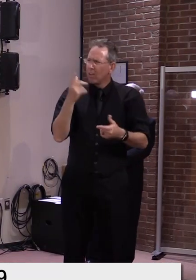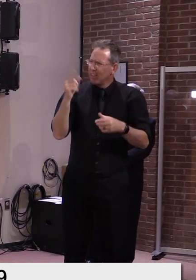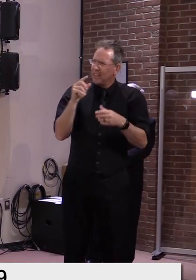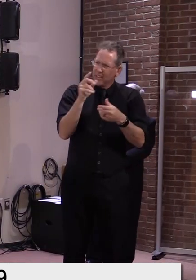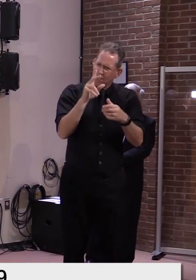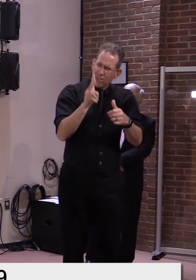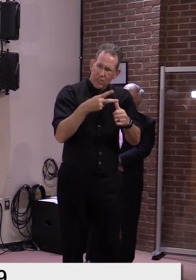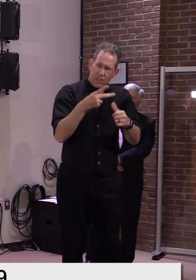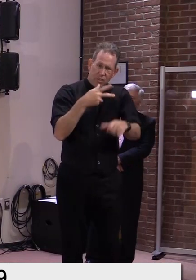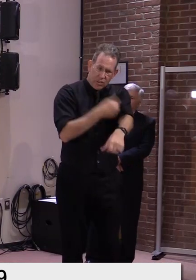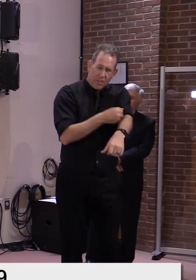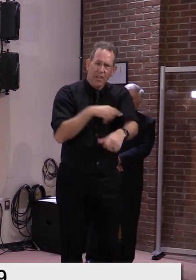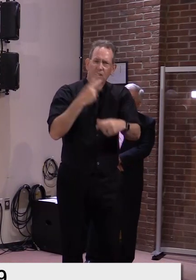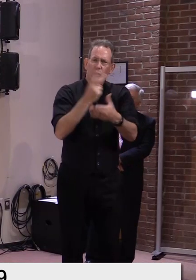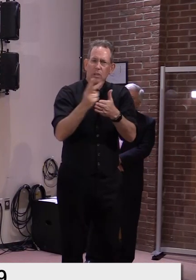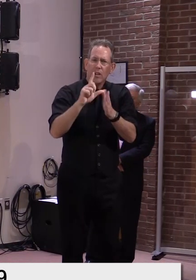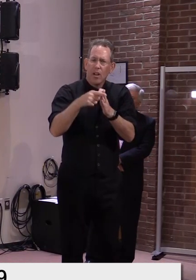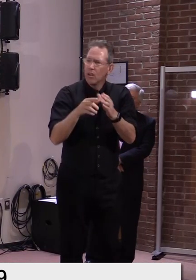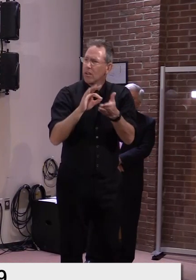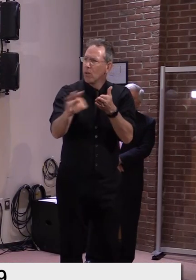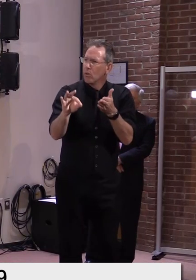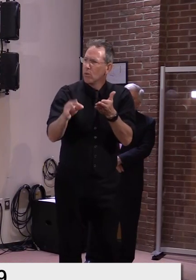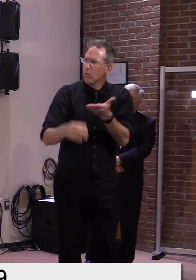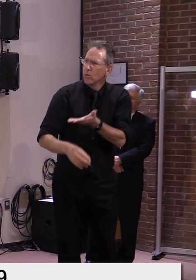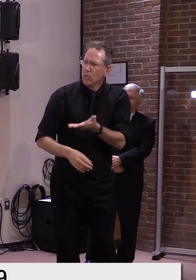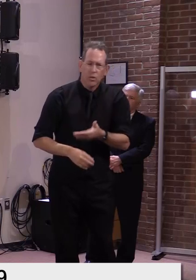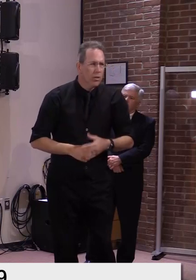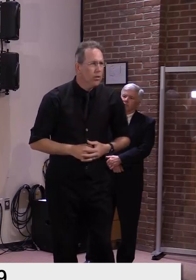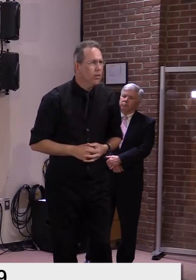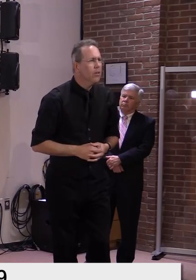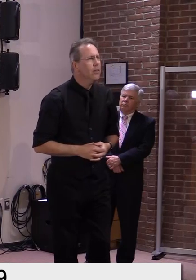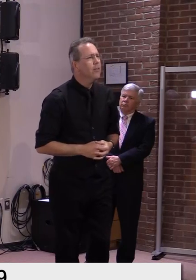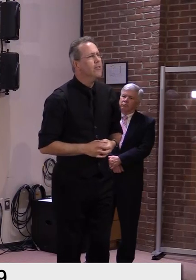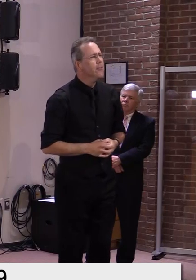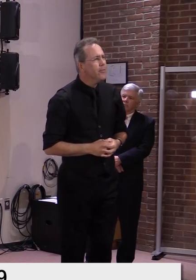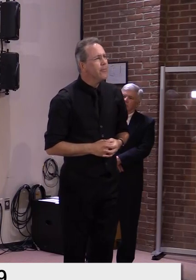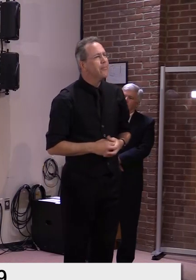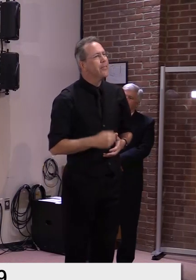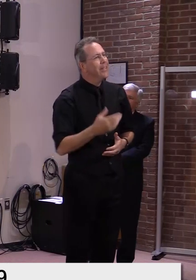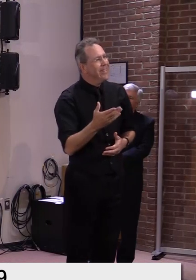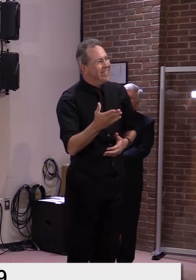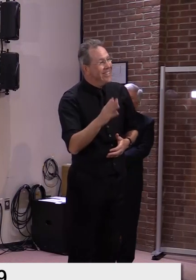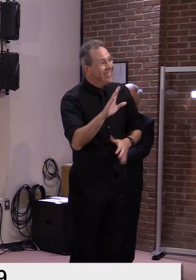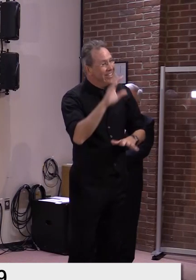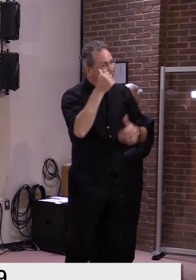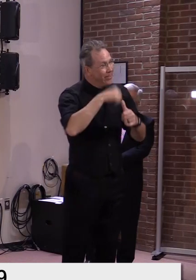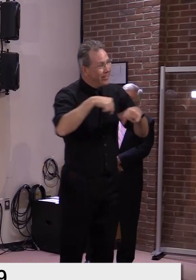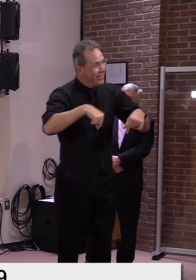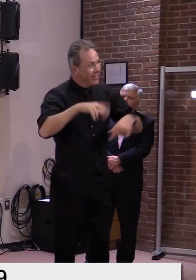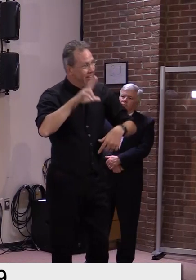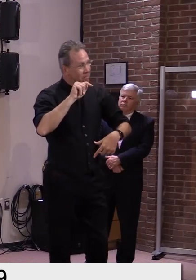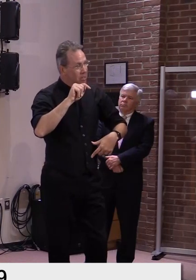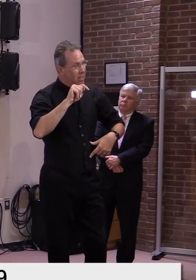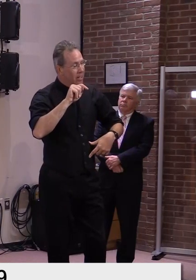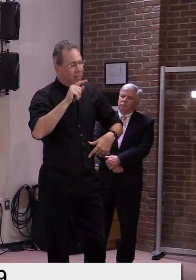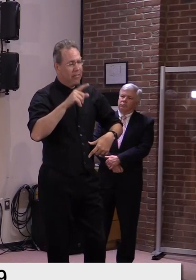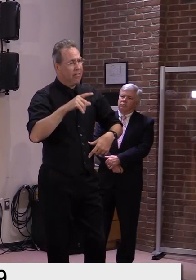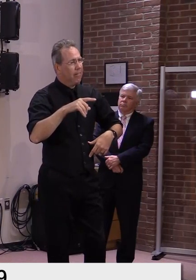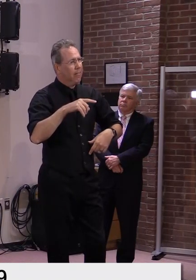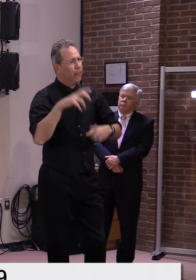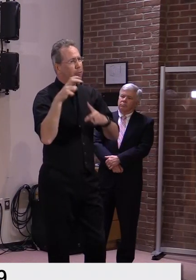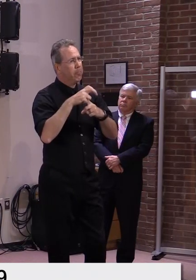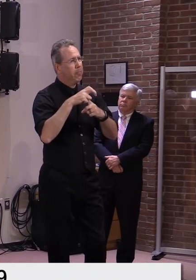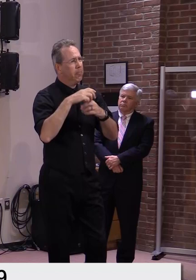take a step back and see where we're at. We're one of the highest performing states in the country.